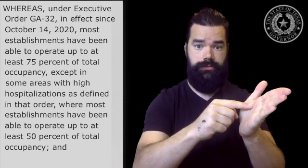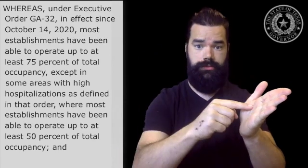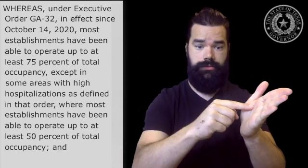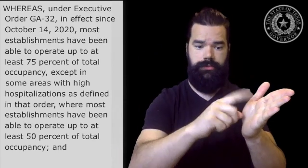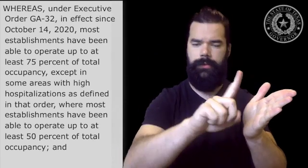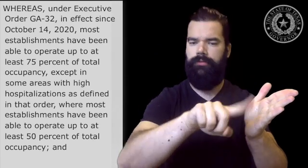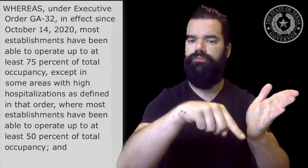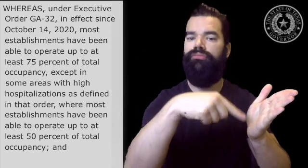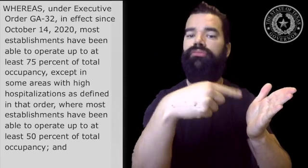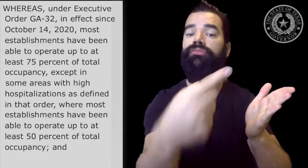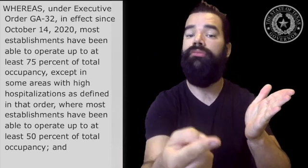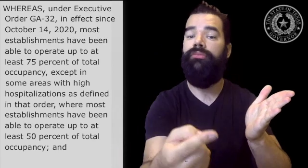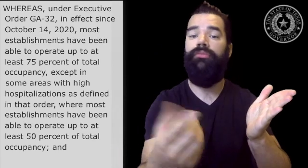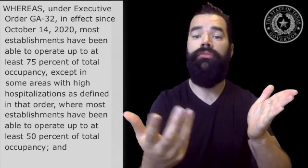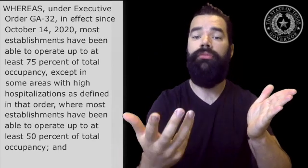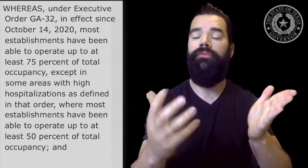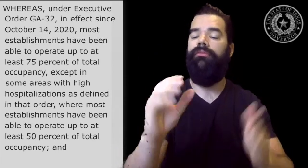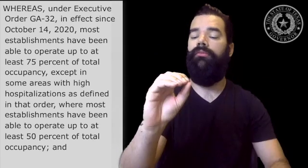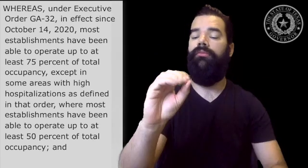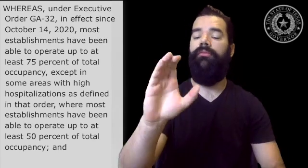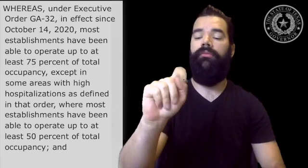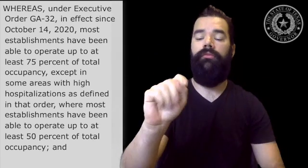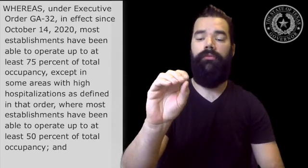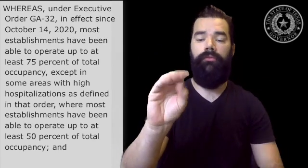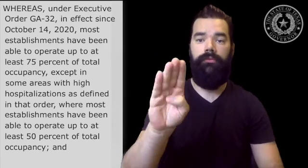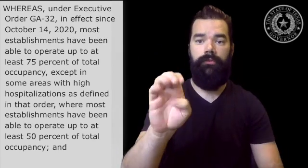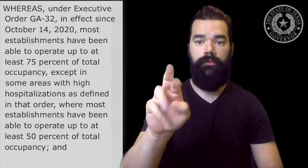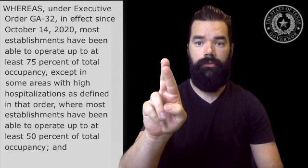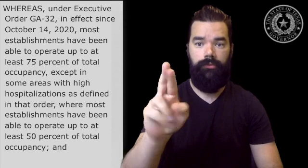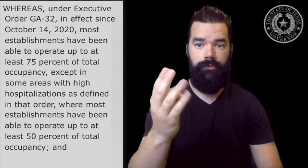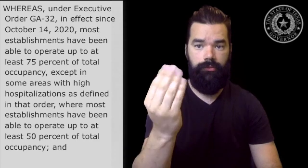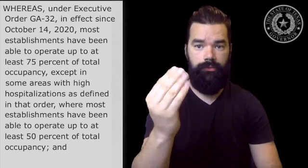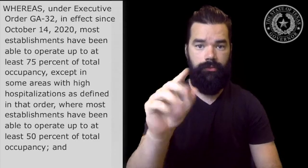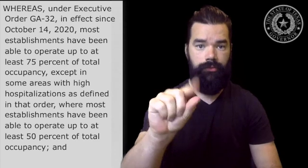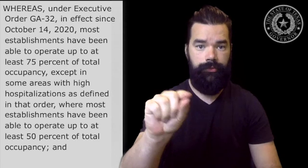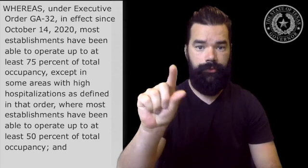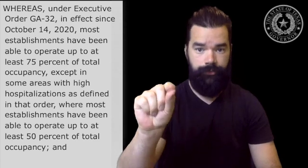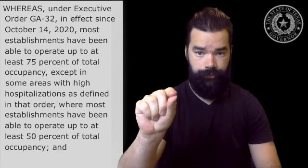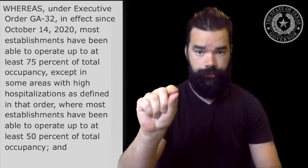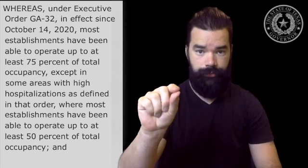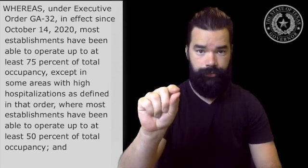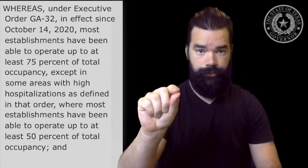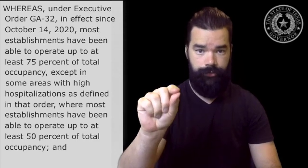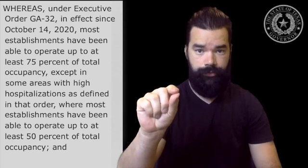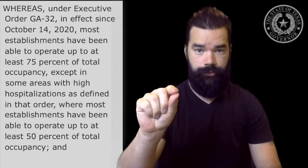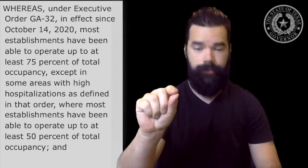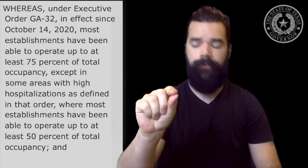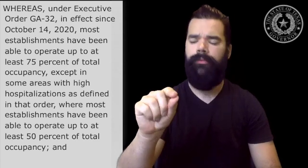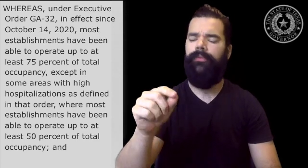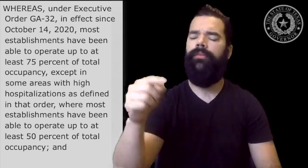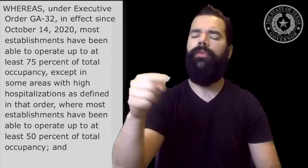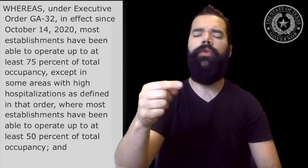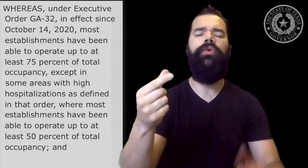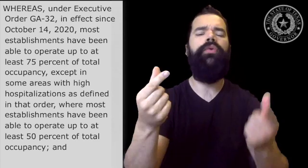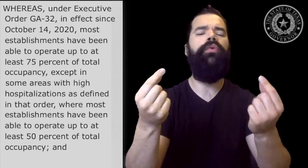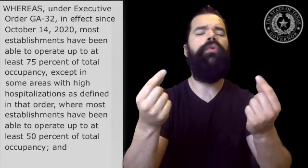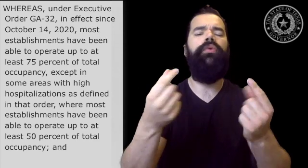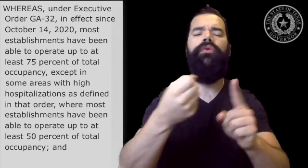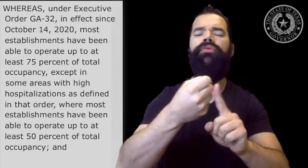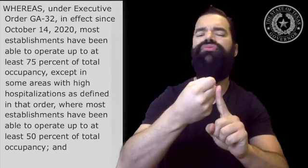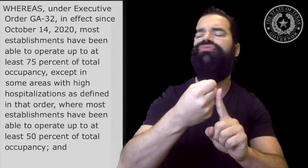2020, most establishments have been able to operate up to at least 75% of